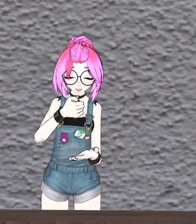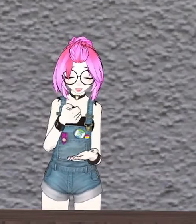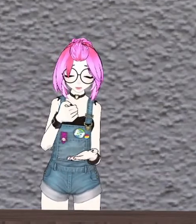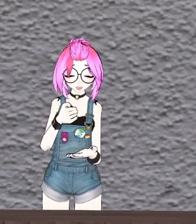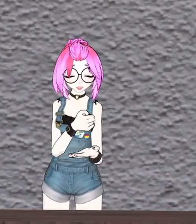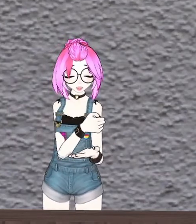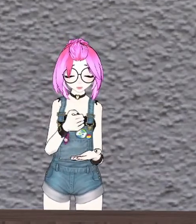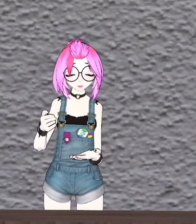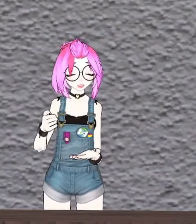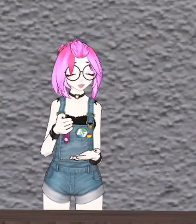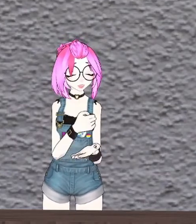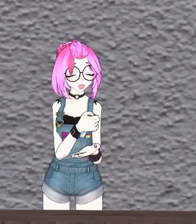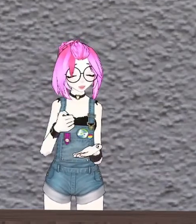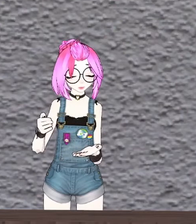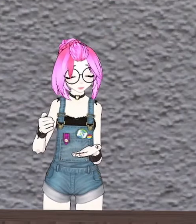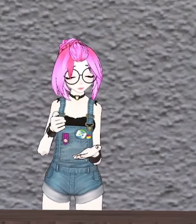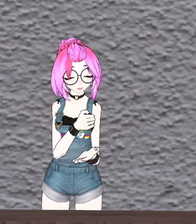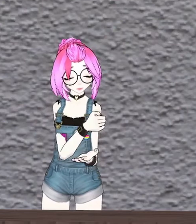It's this way. And then you're swiping.